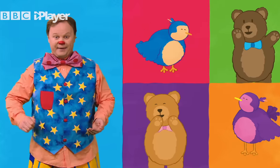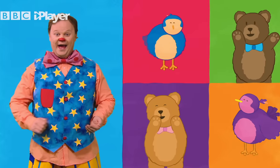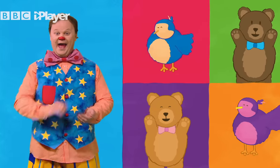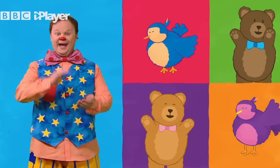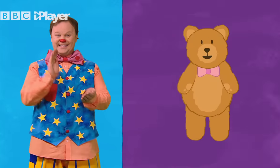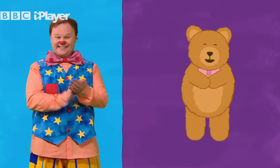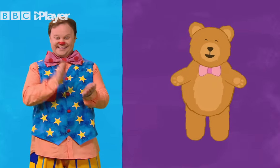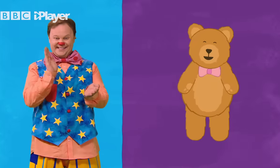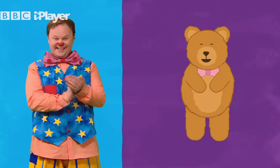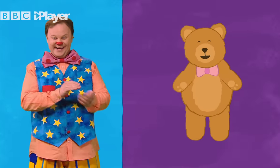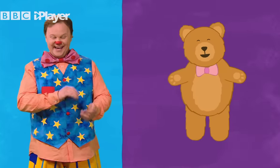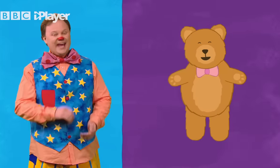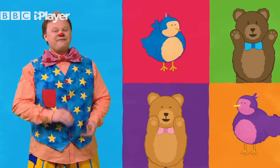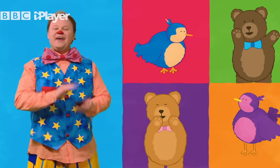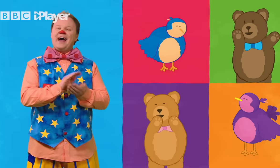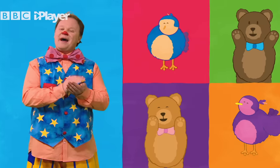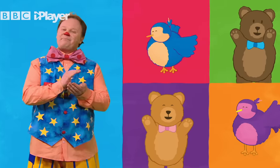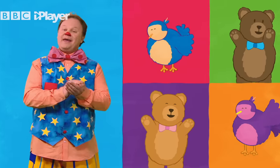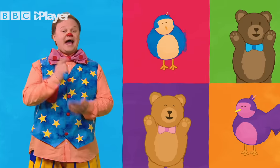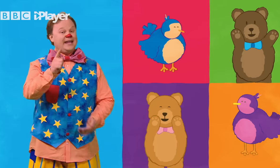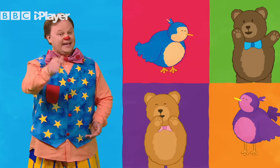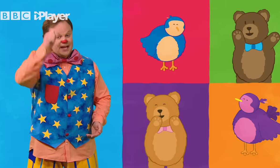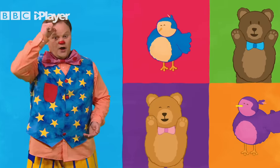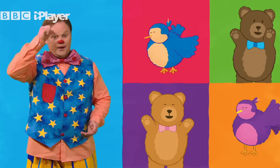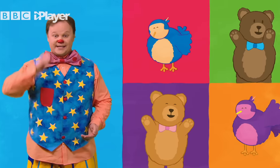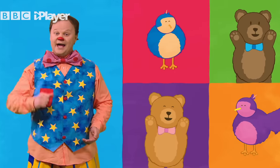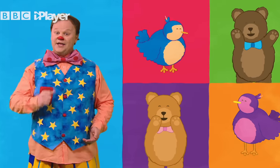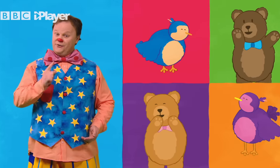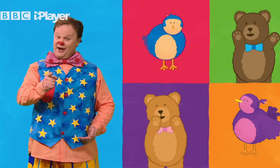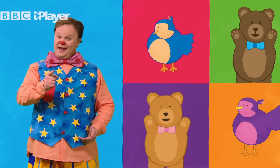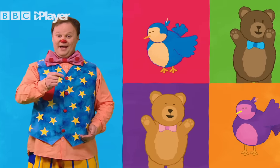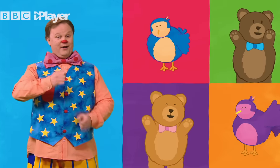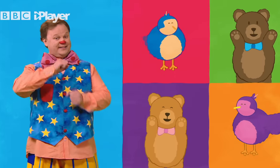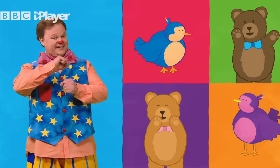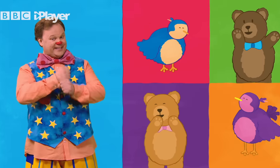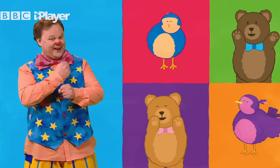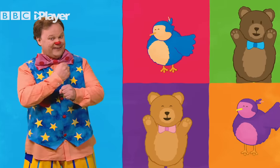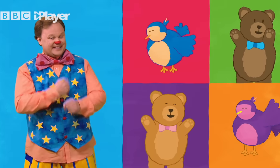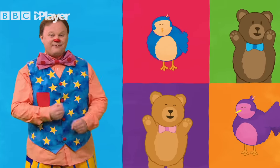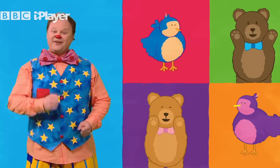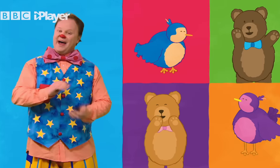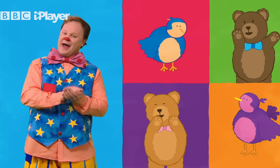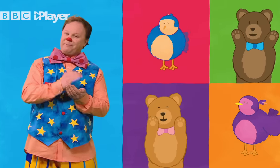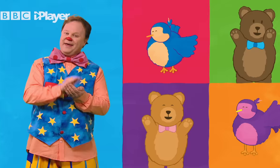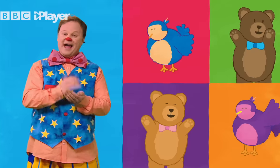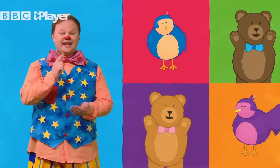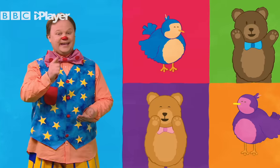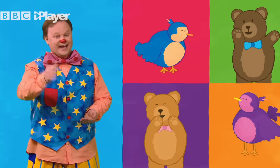your hands. If you're happy and you know it, and you really want to show it. If you're happy and you know